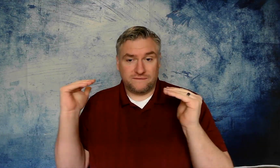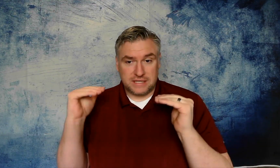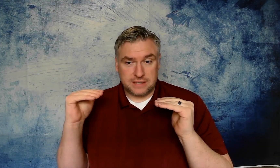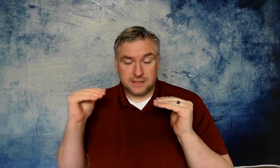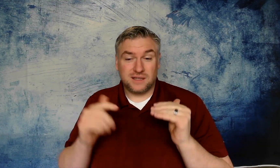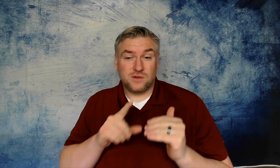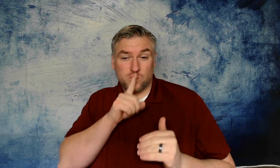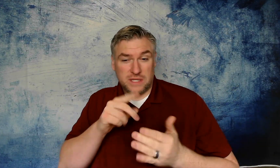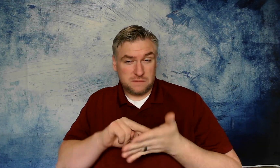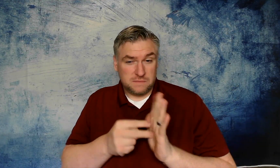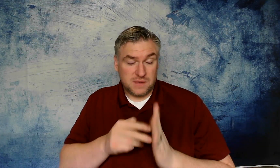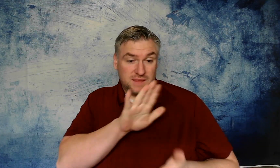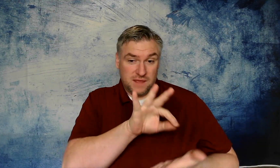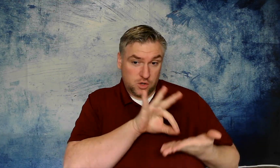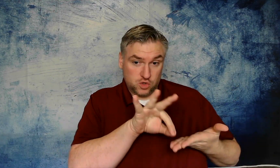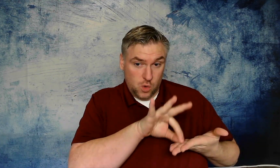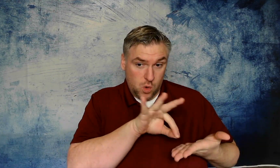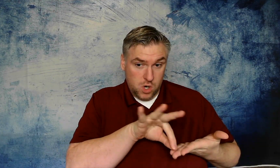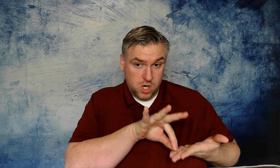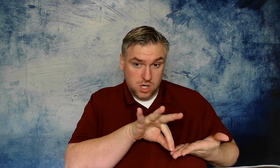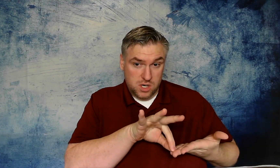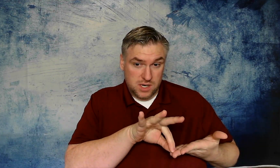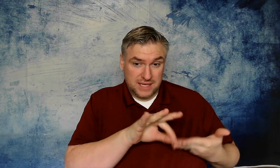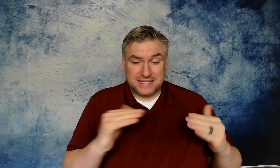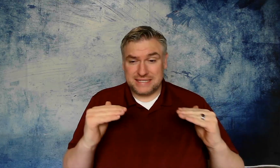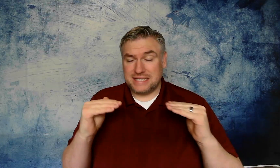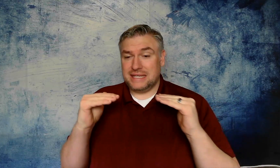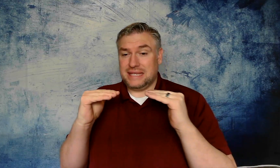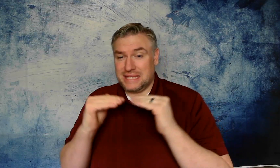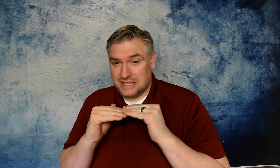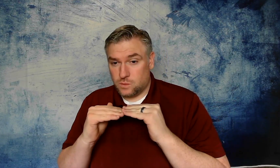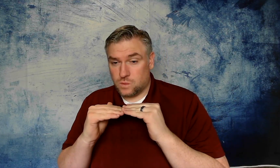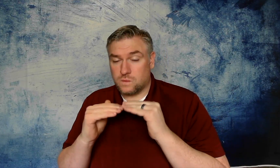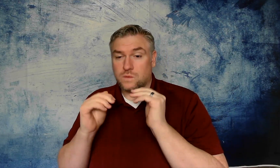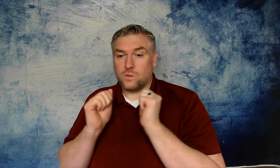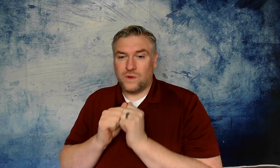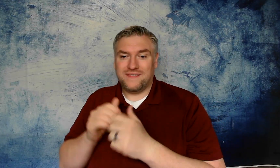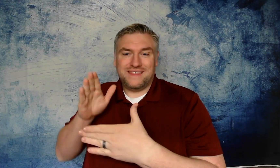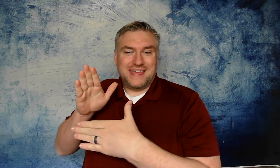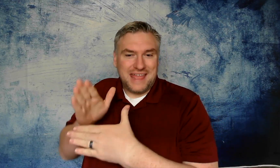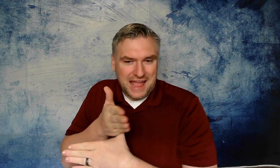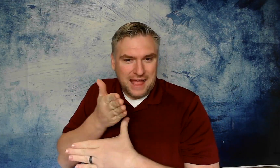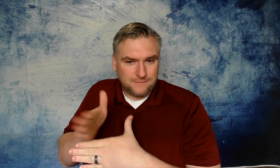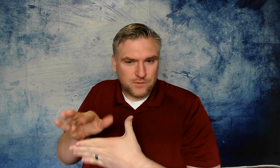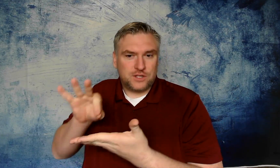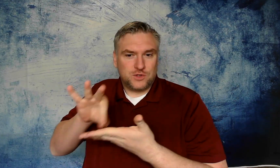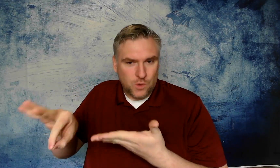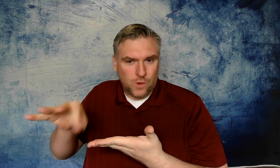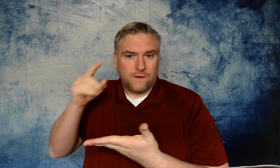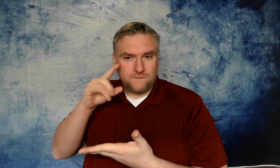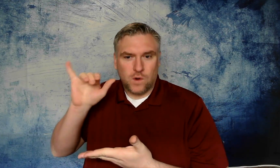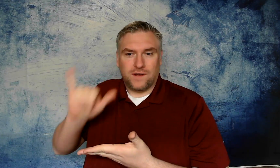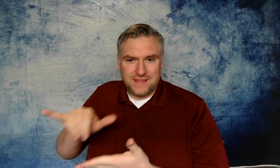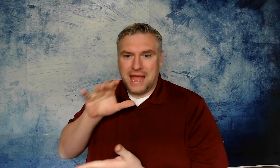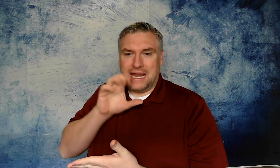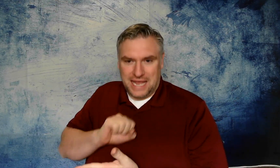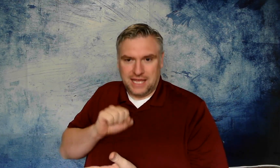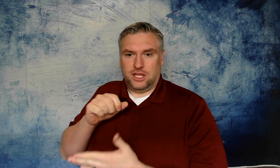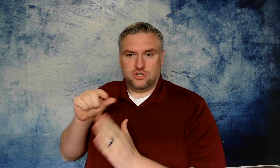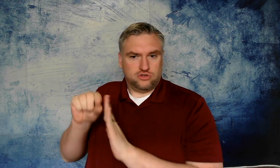3rd grade equivalent, really it means their score is equal with the average score of that